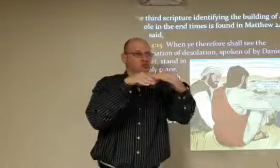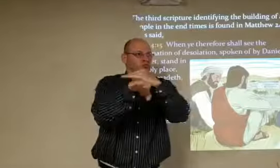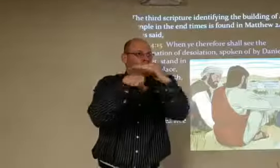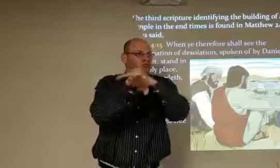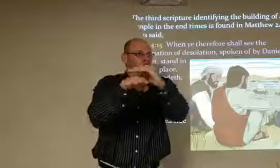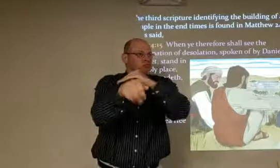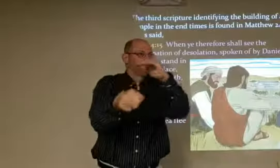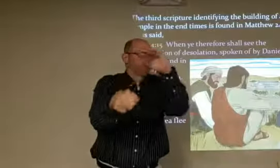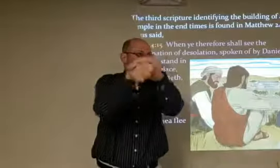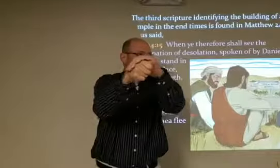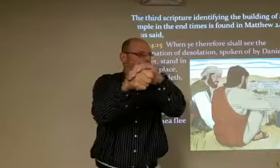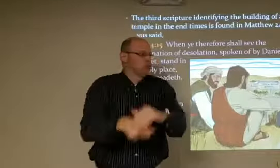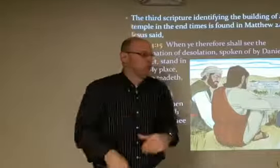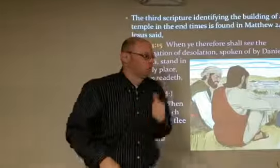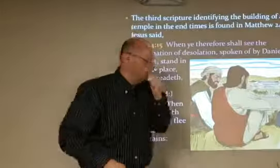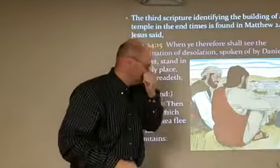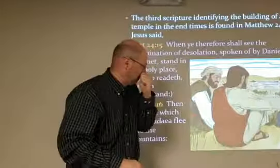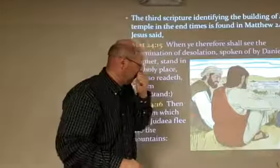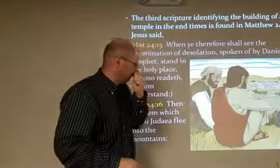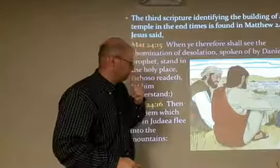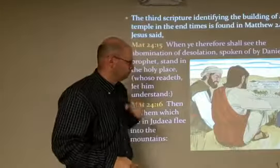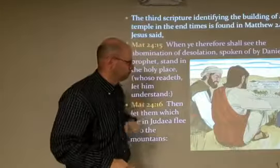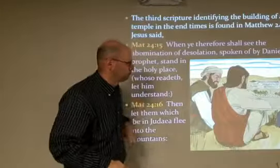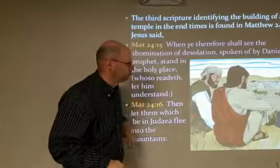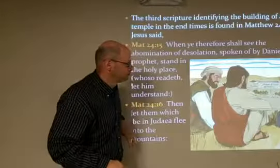So getting back when talking about the 144,000,